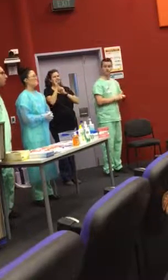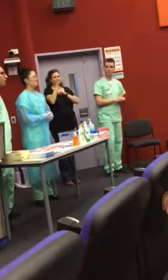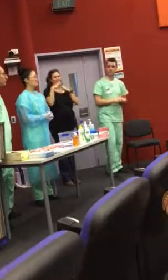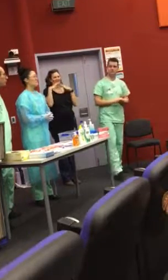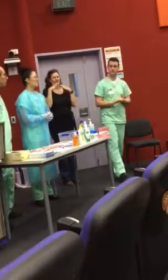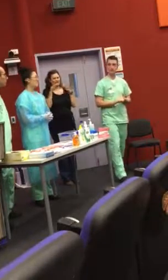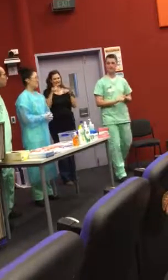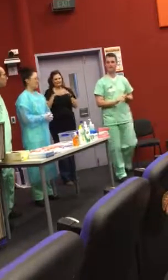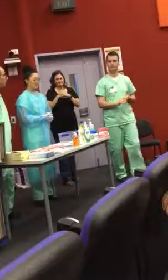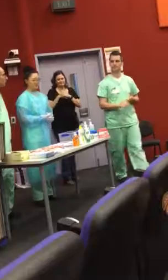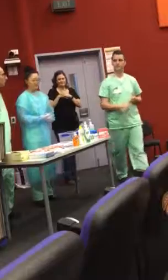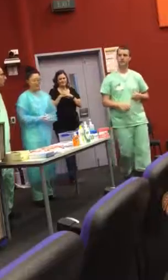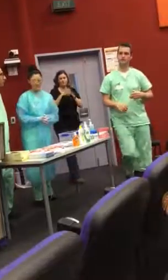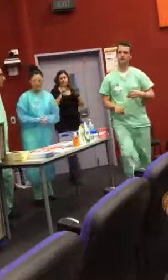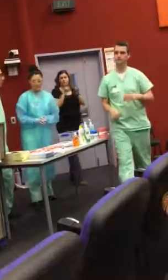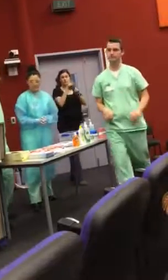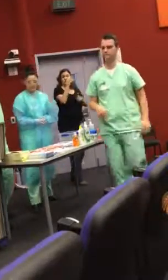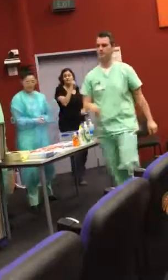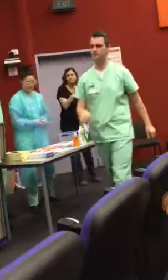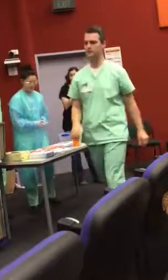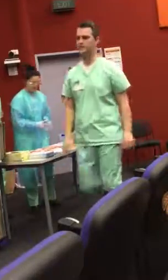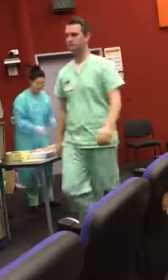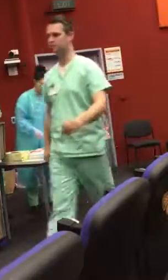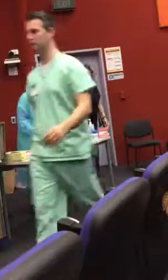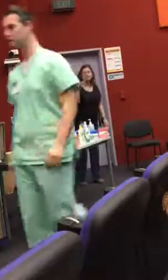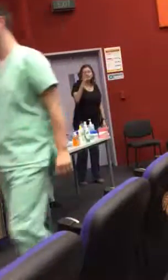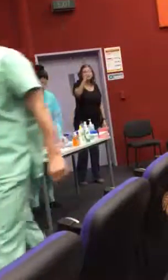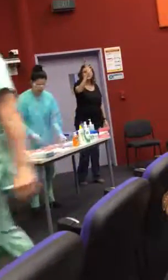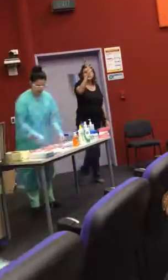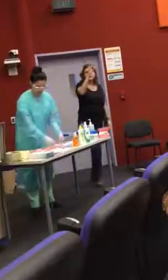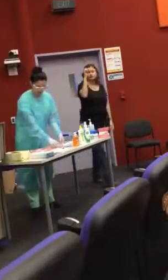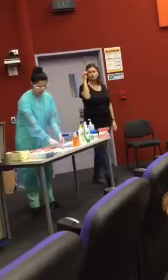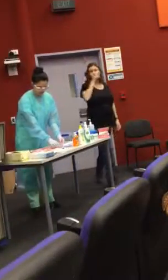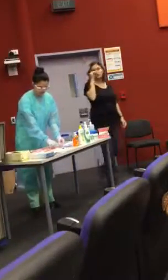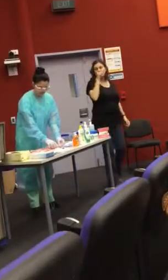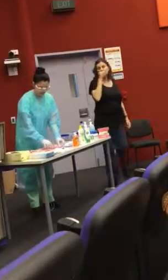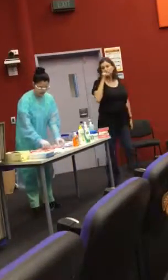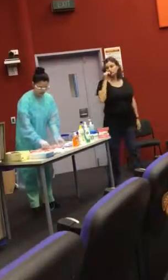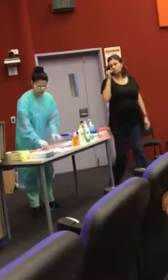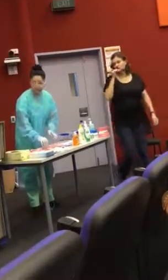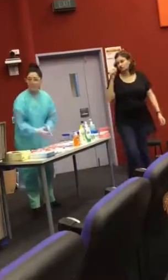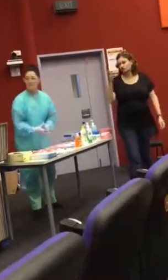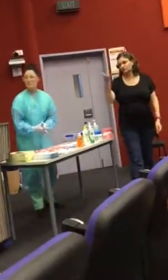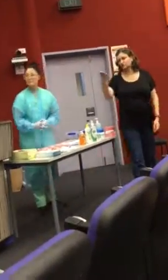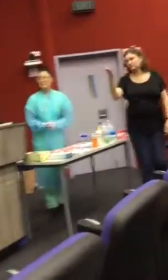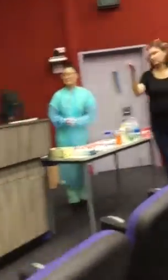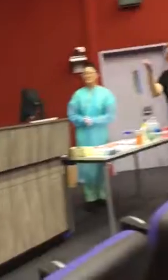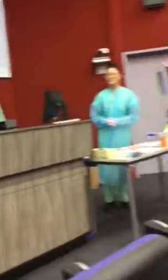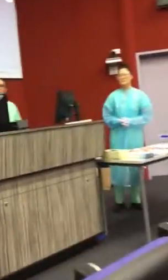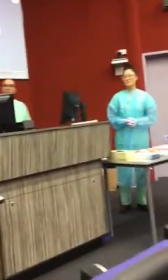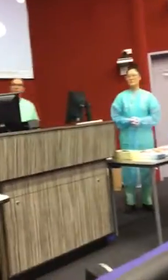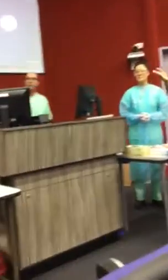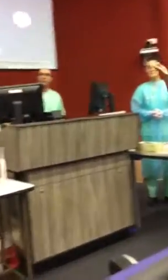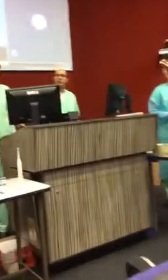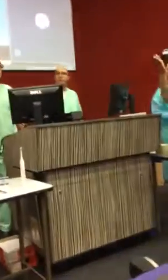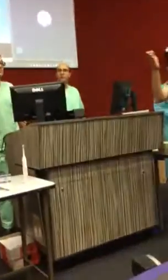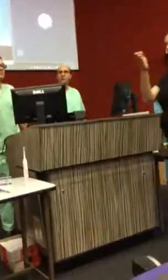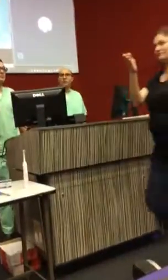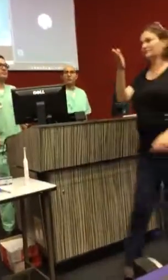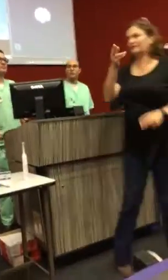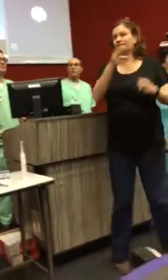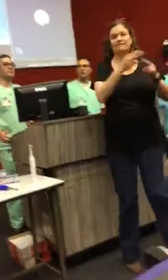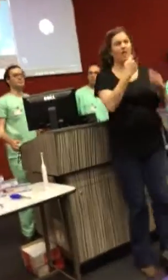Yeah. We also have special brushes that you can use to clean the surface of